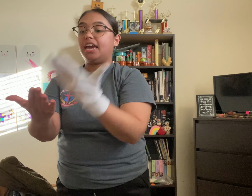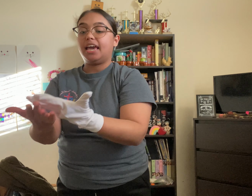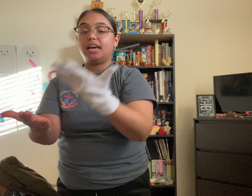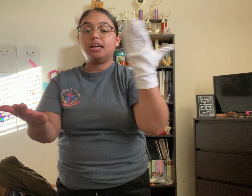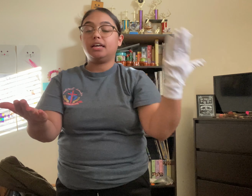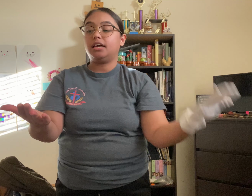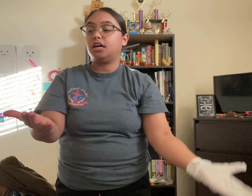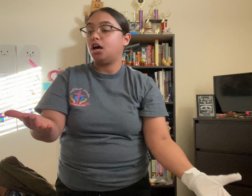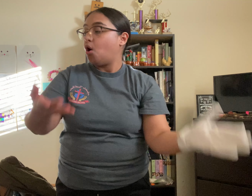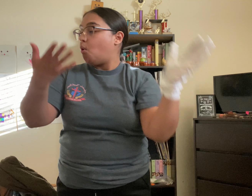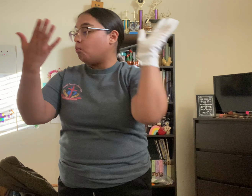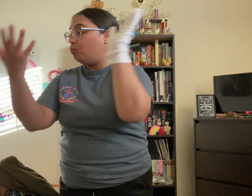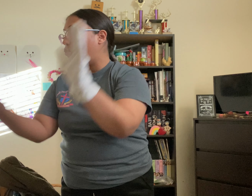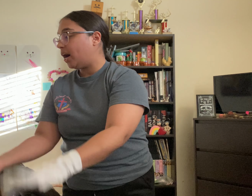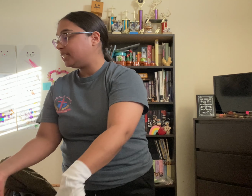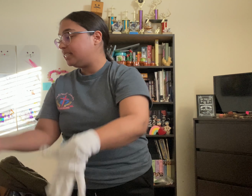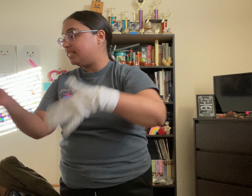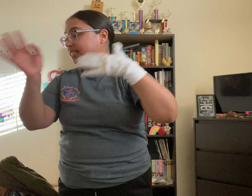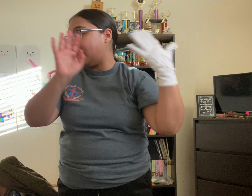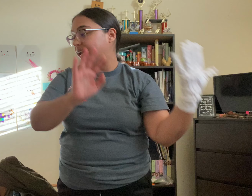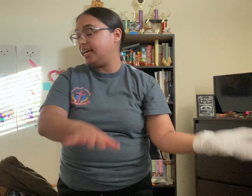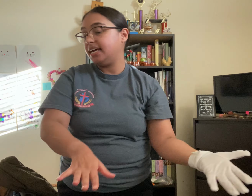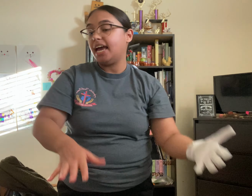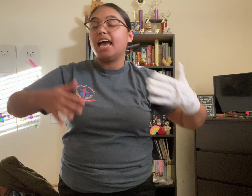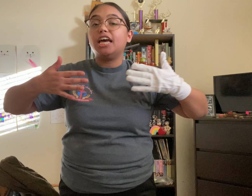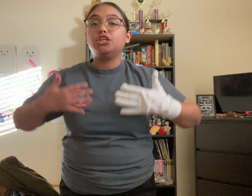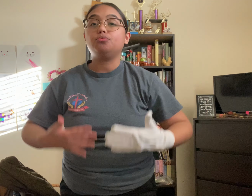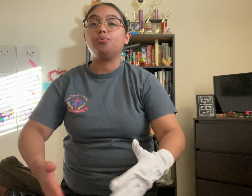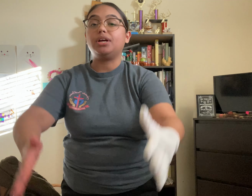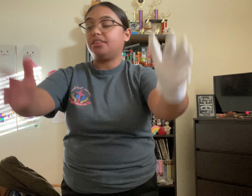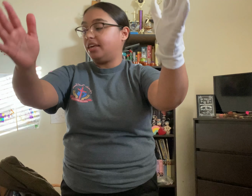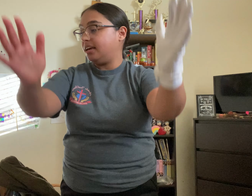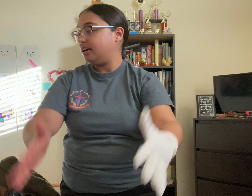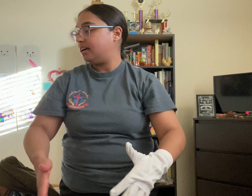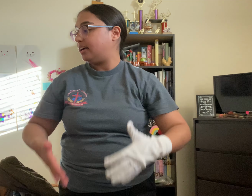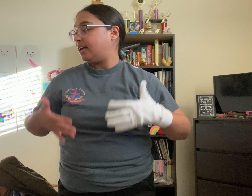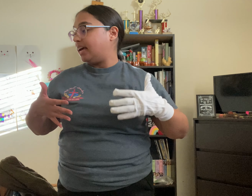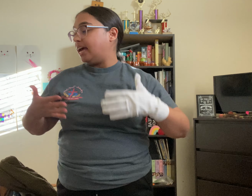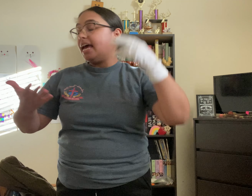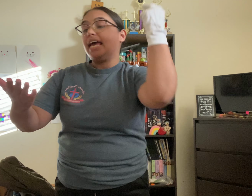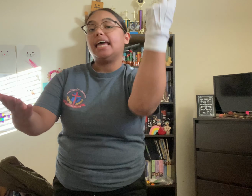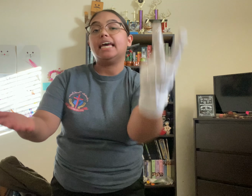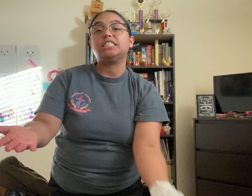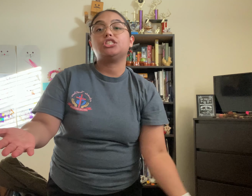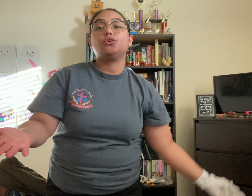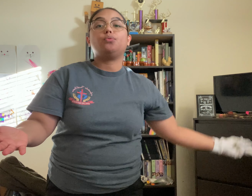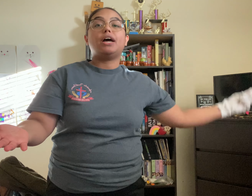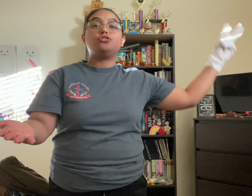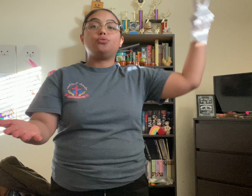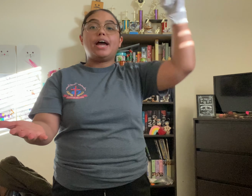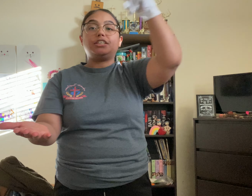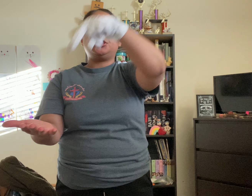Everything once dead is breathing. It's the